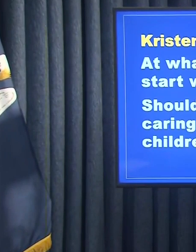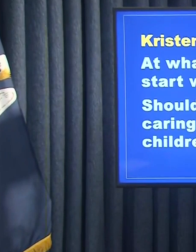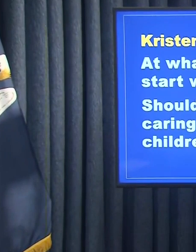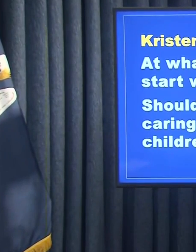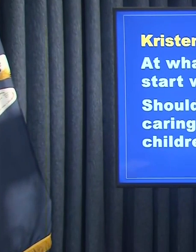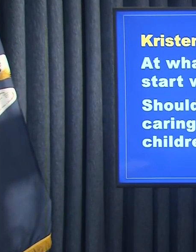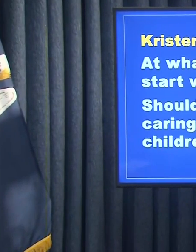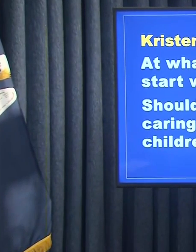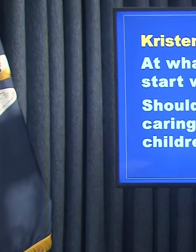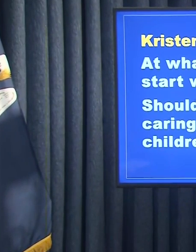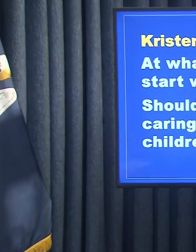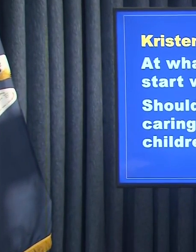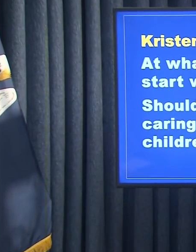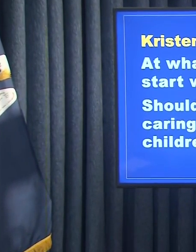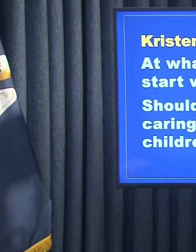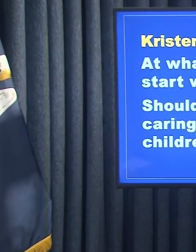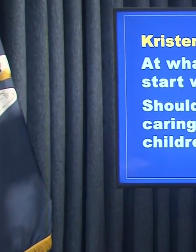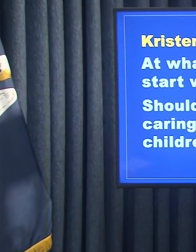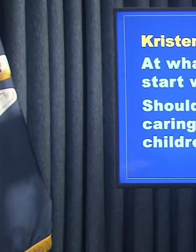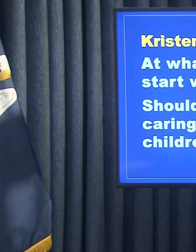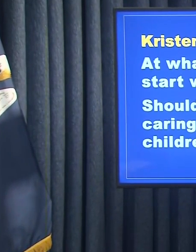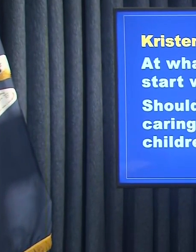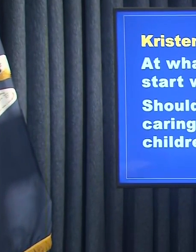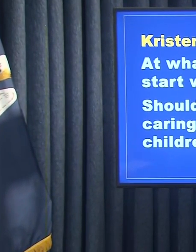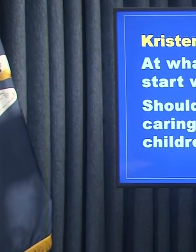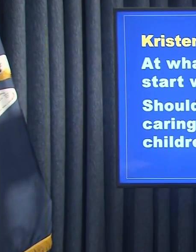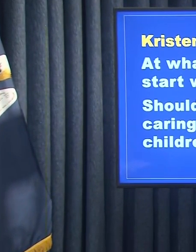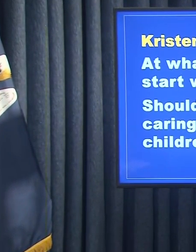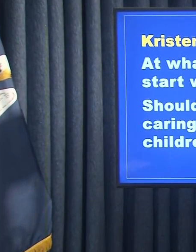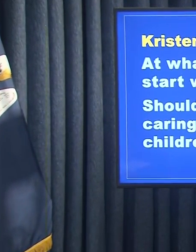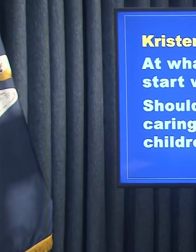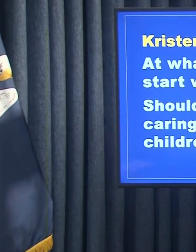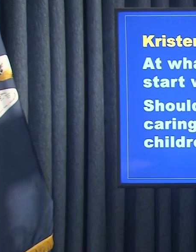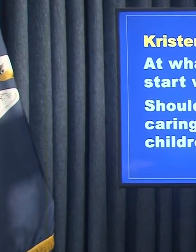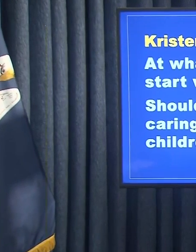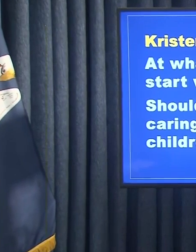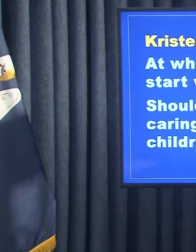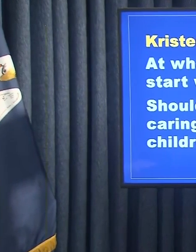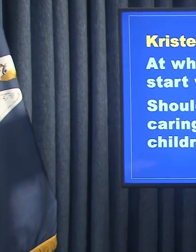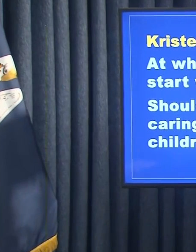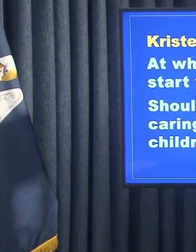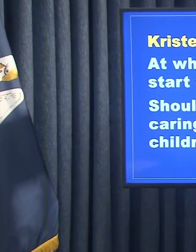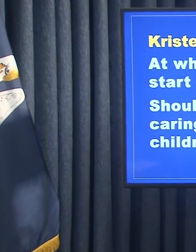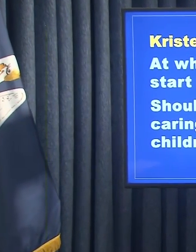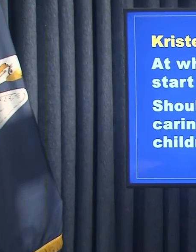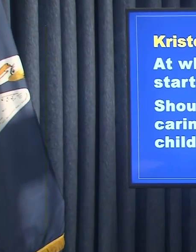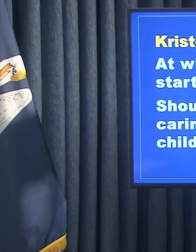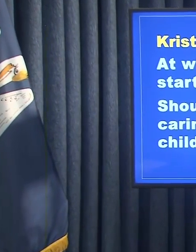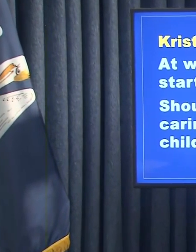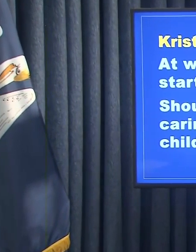time and part of the new normal. Until such time as there's a vaccine and so forth.